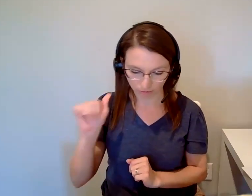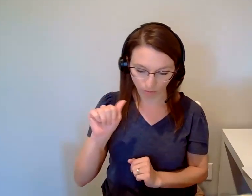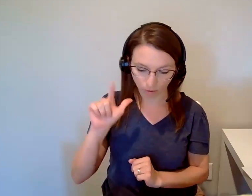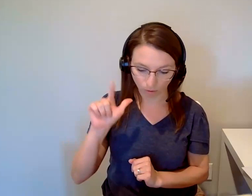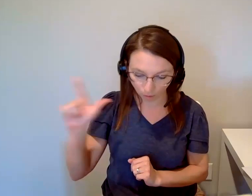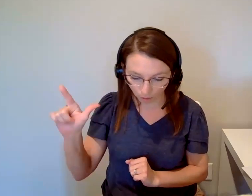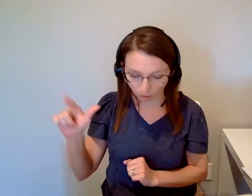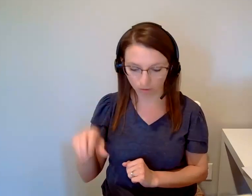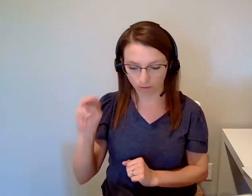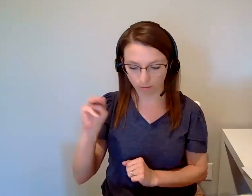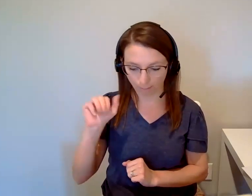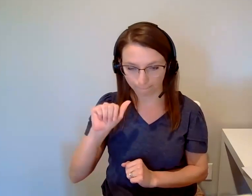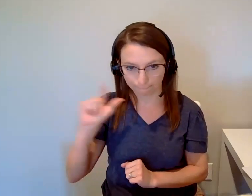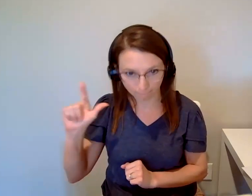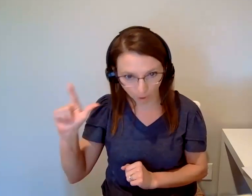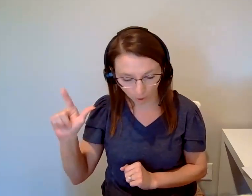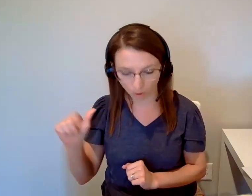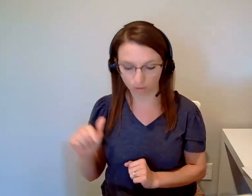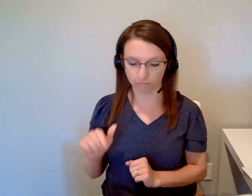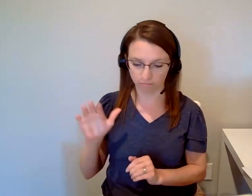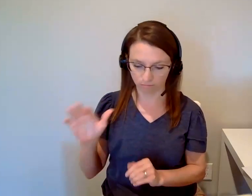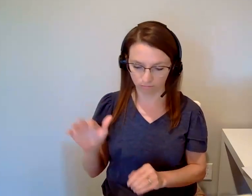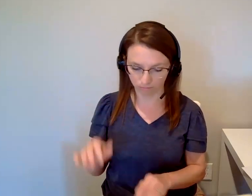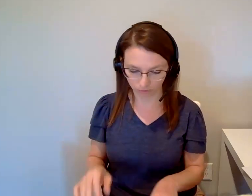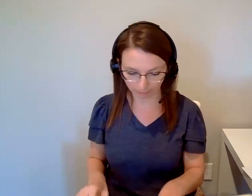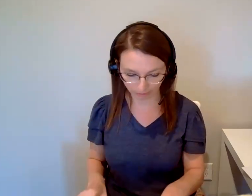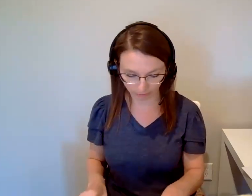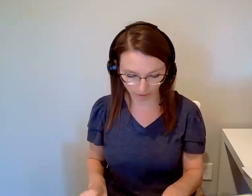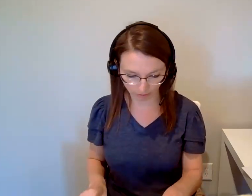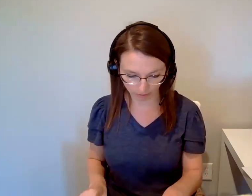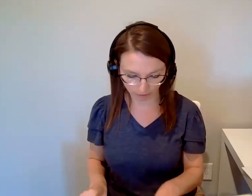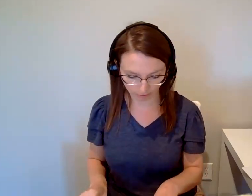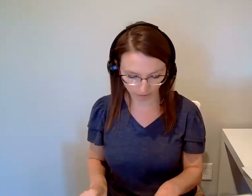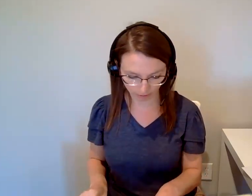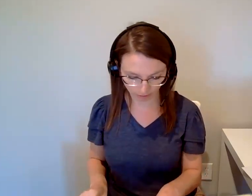So all, mall, you'll bounce those.